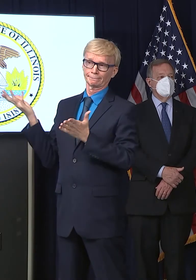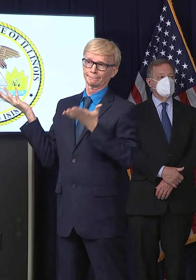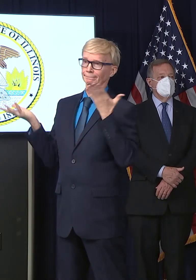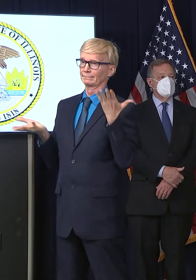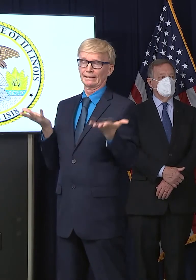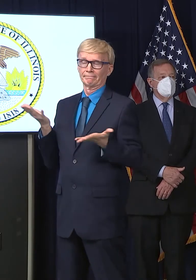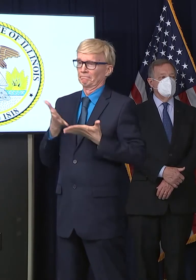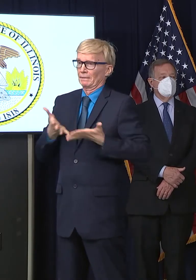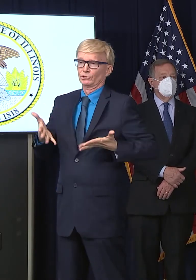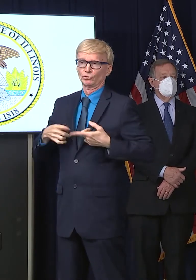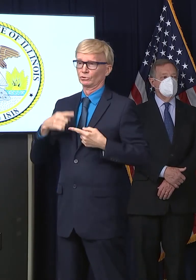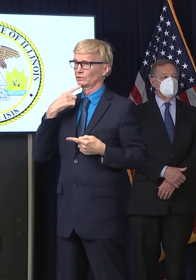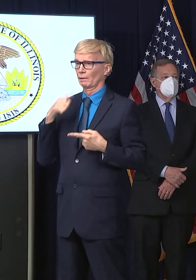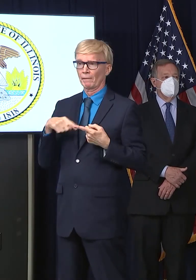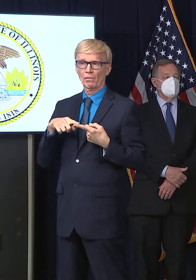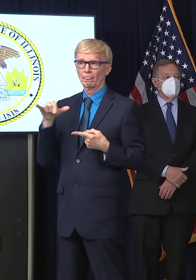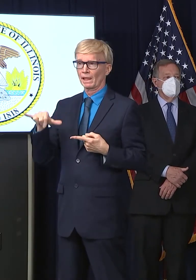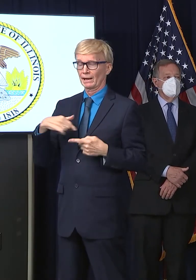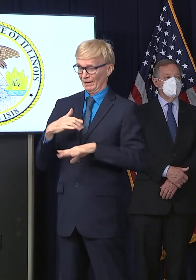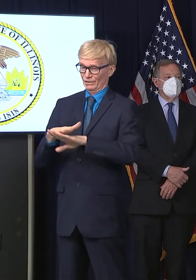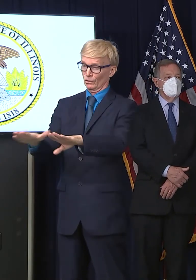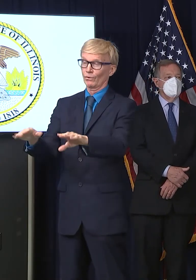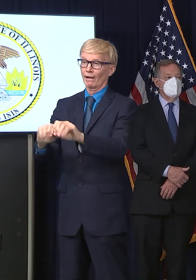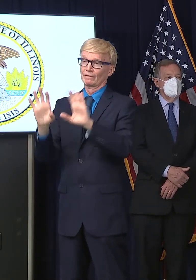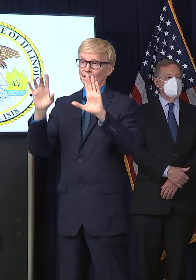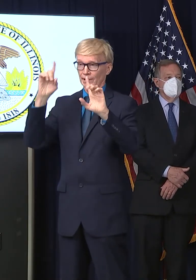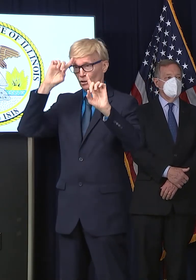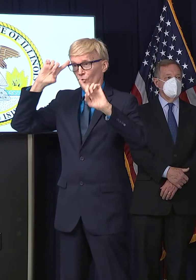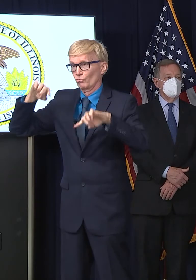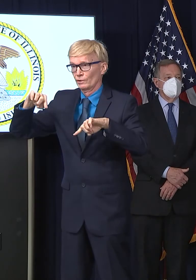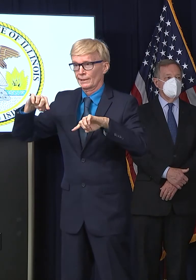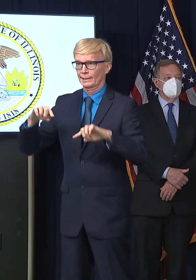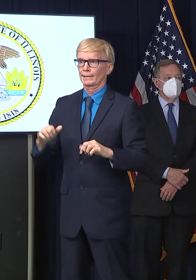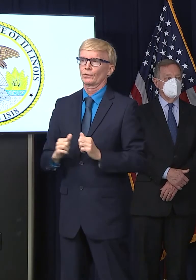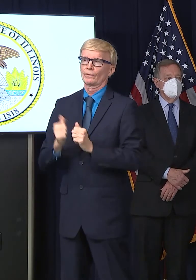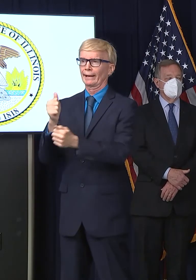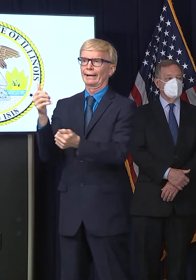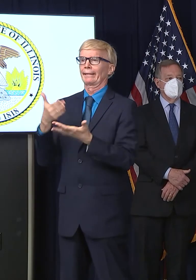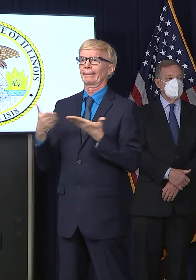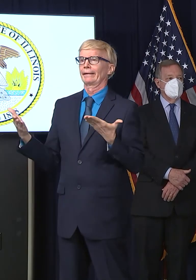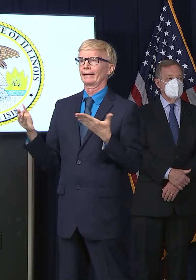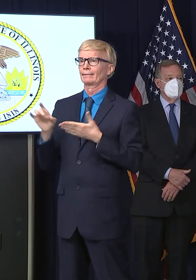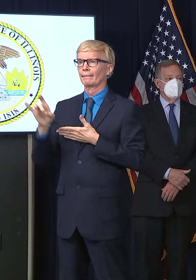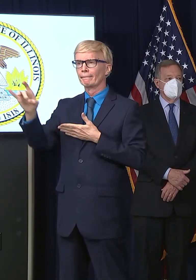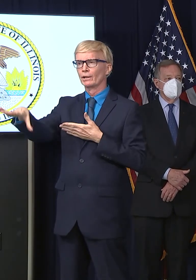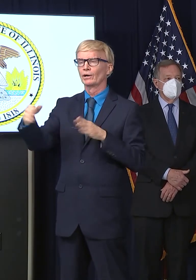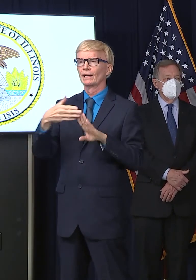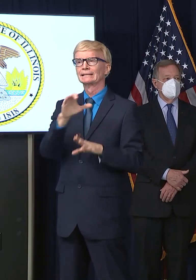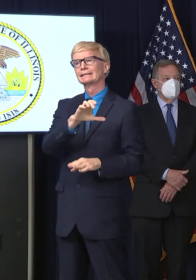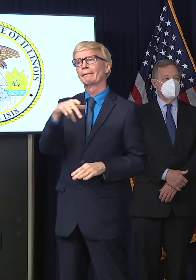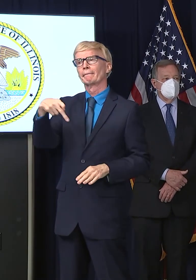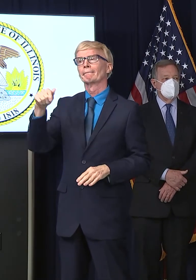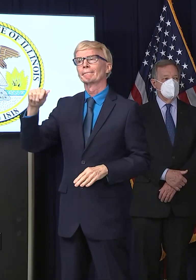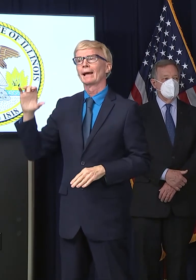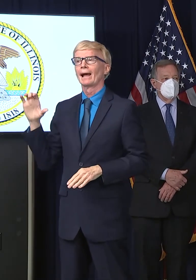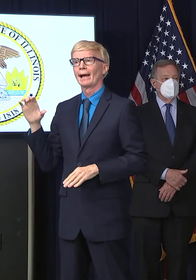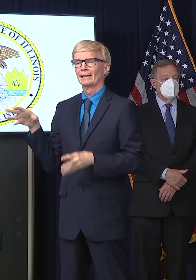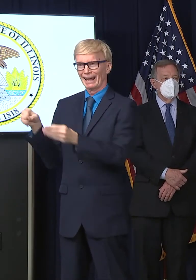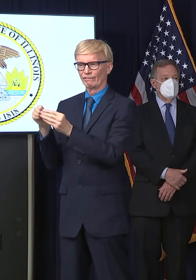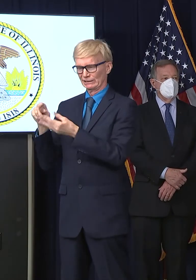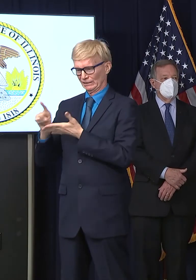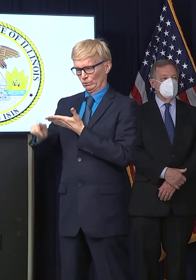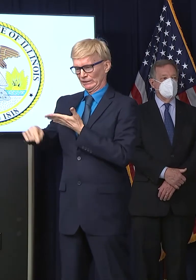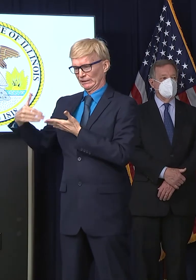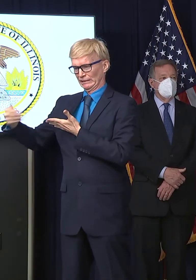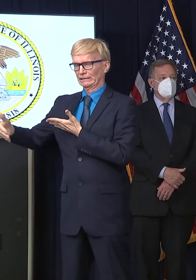much to say about that. I obviously don't agree with anything that is being put forward at the CPAC conference, and especially that